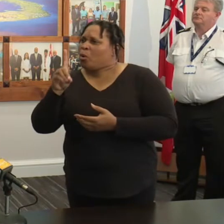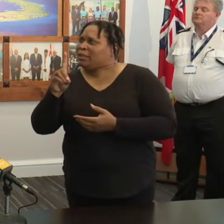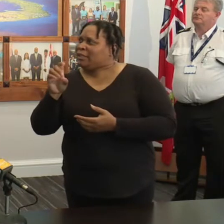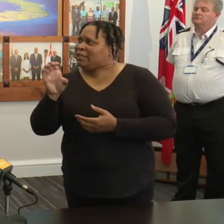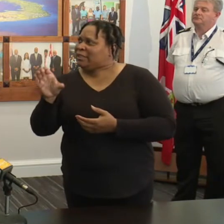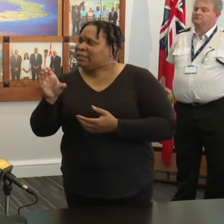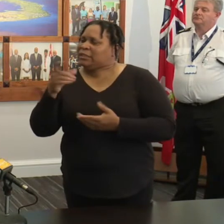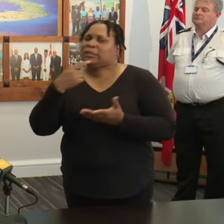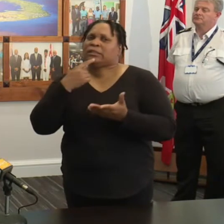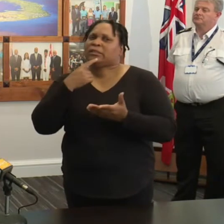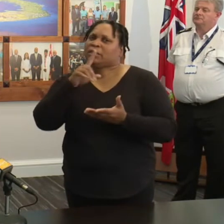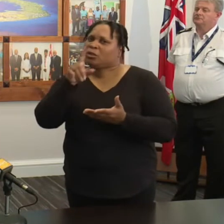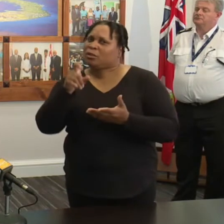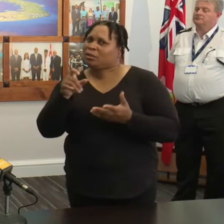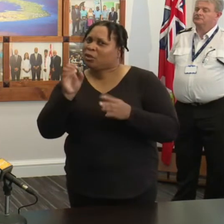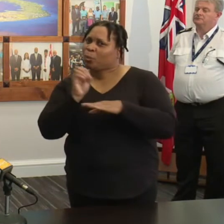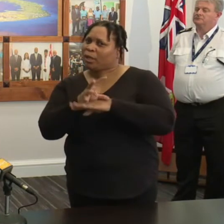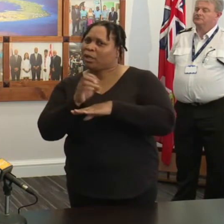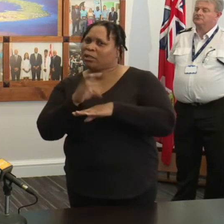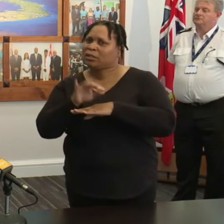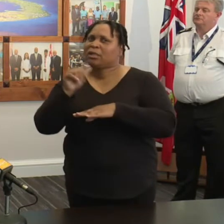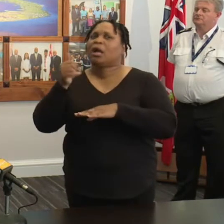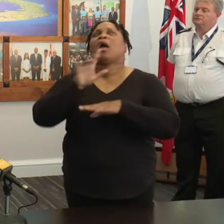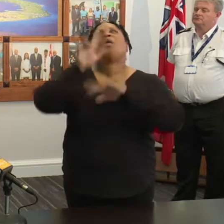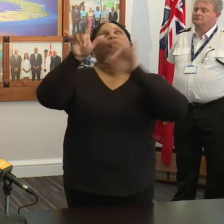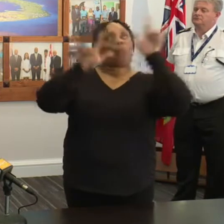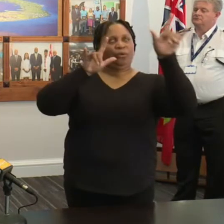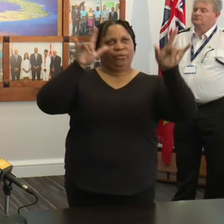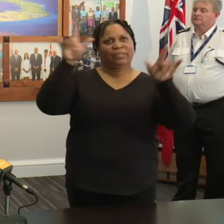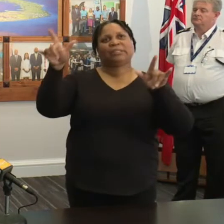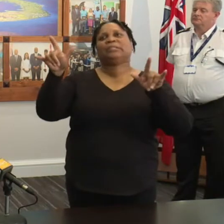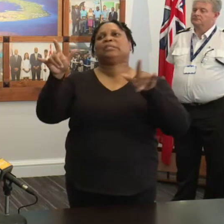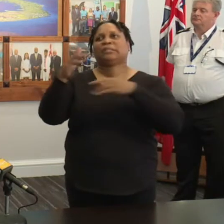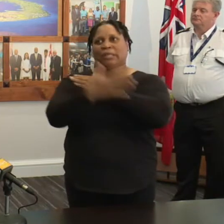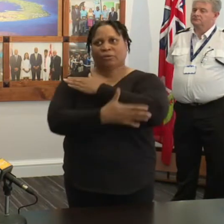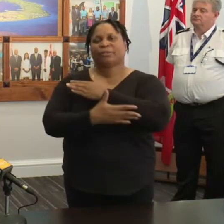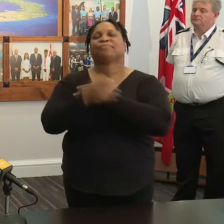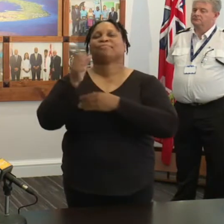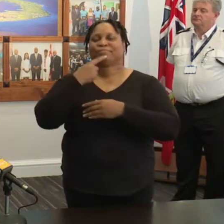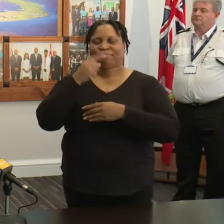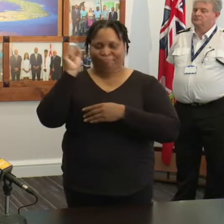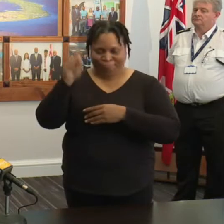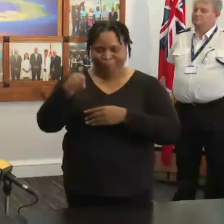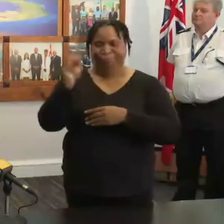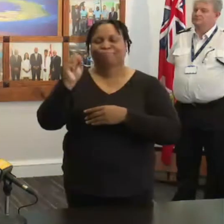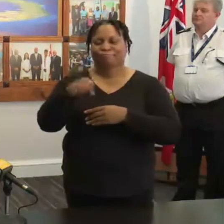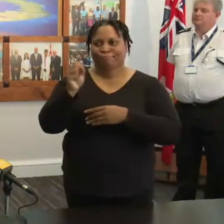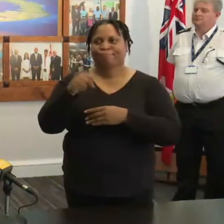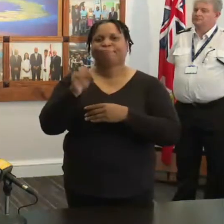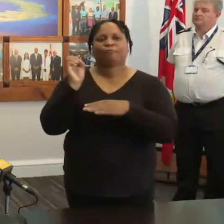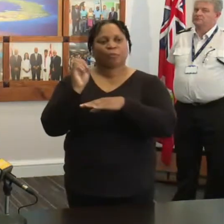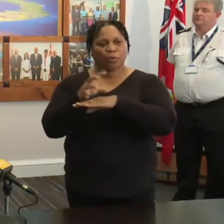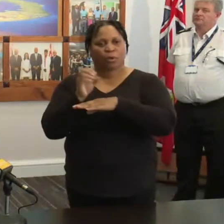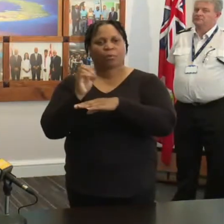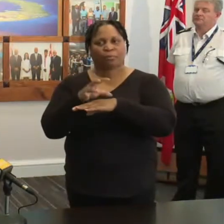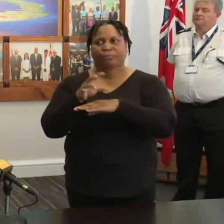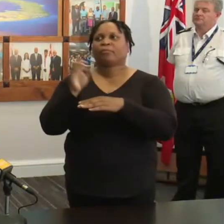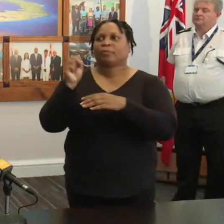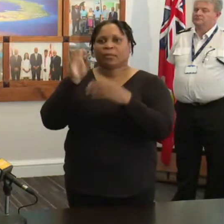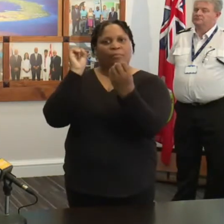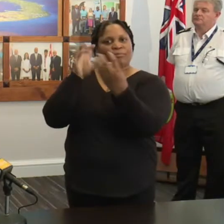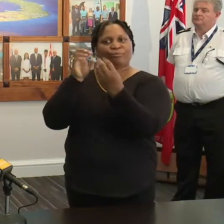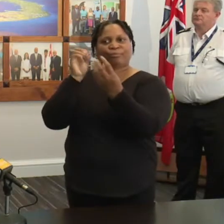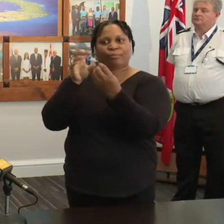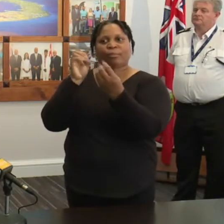will say the question is, are we consulting with other overseas territories? The answer is yes. And as I've said, we continue to work with our